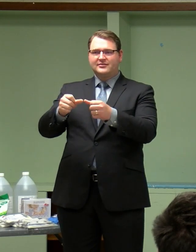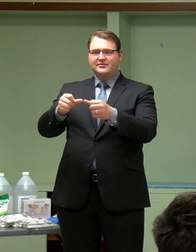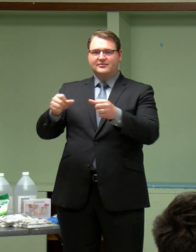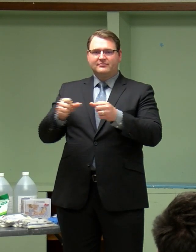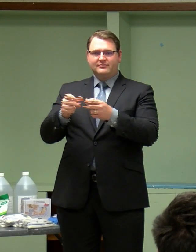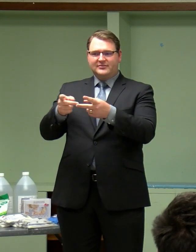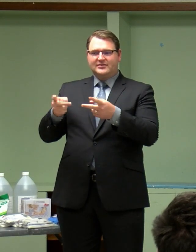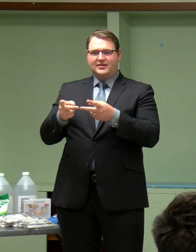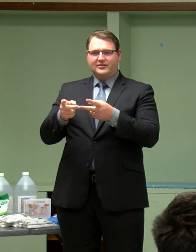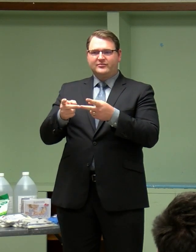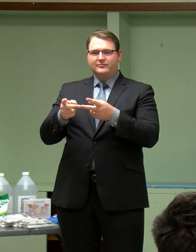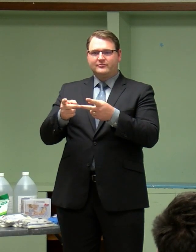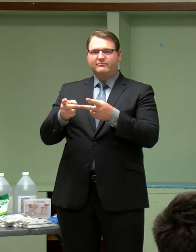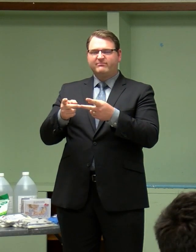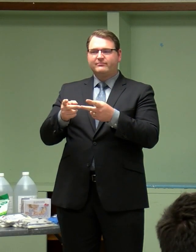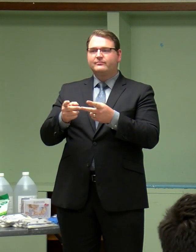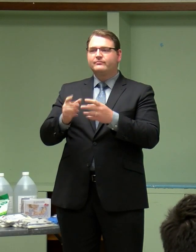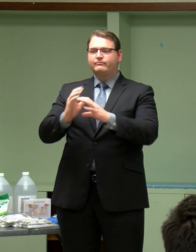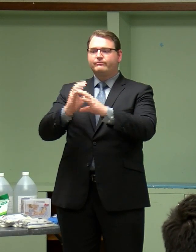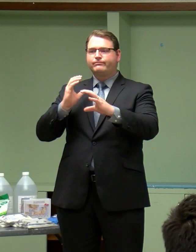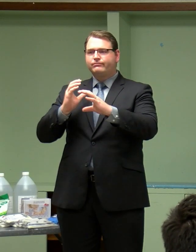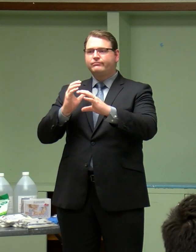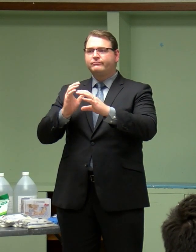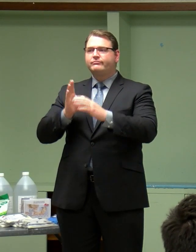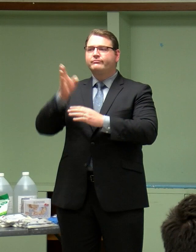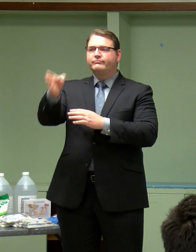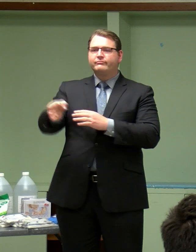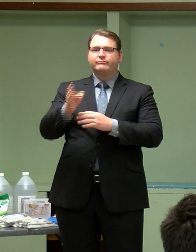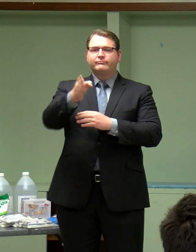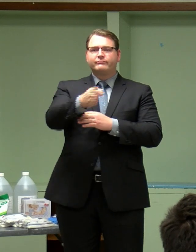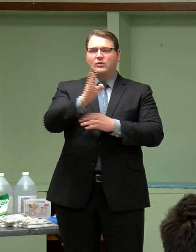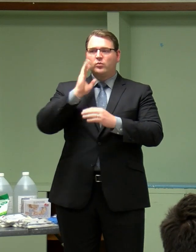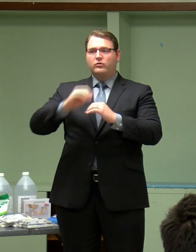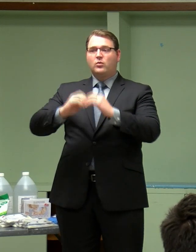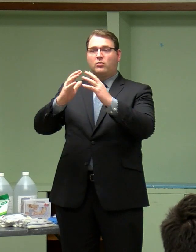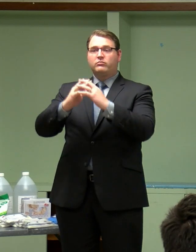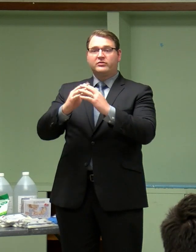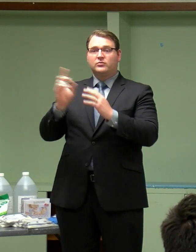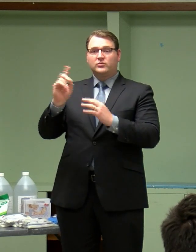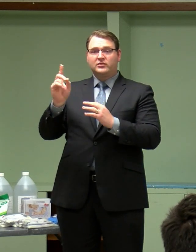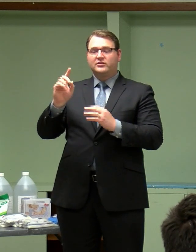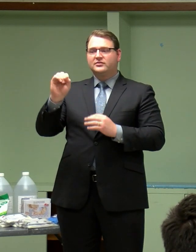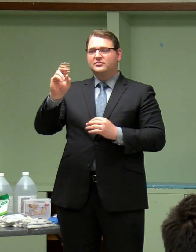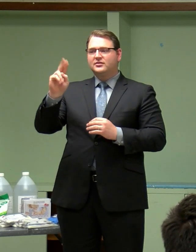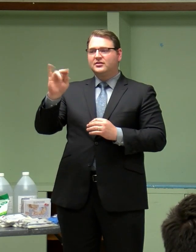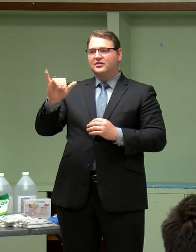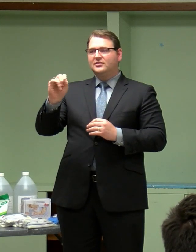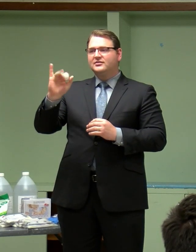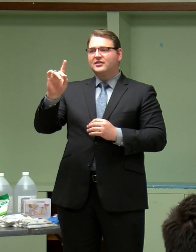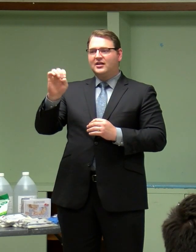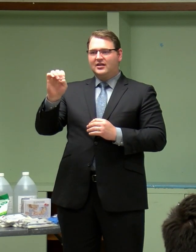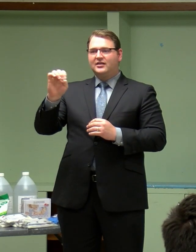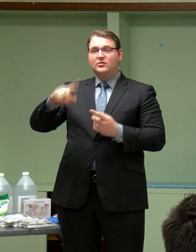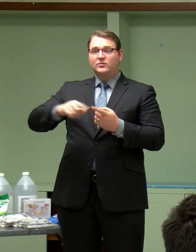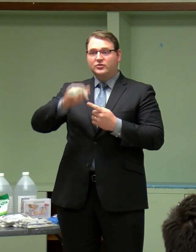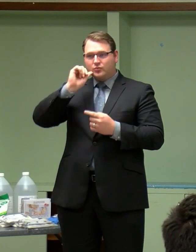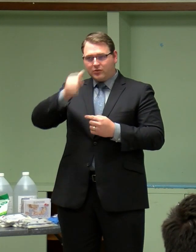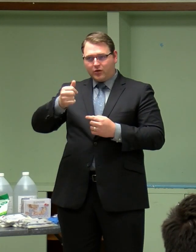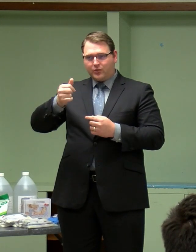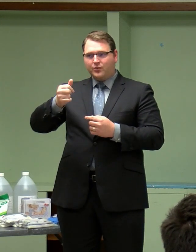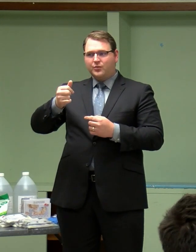tomorrow. In the Sunnyside area, and that will take place at Wortham High